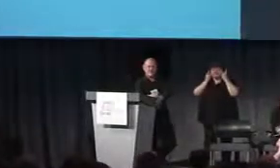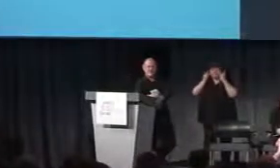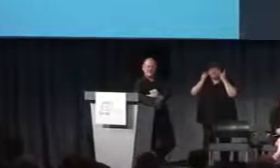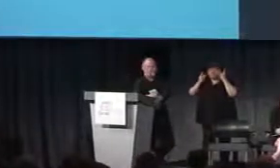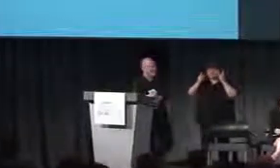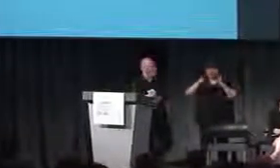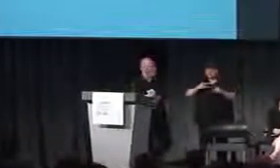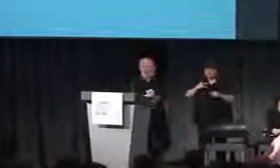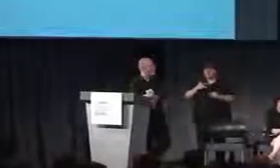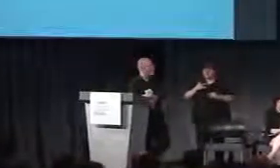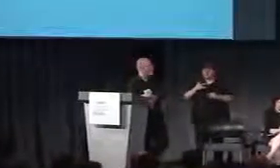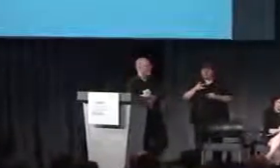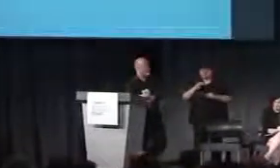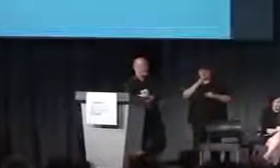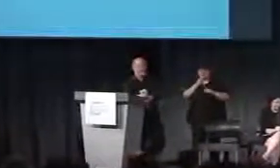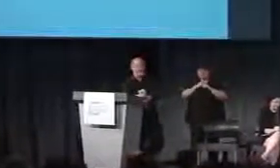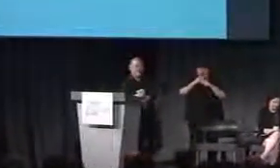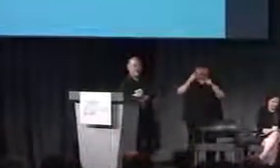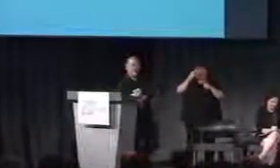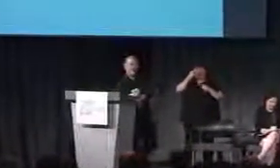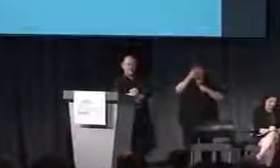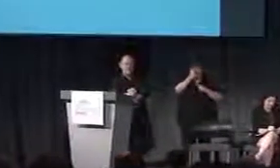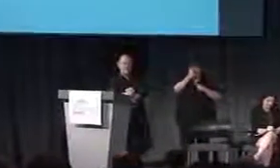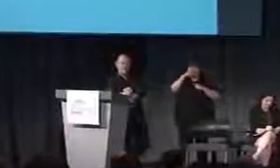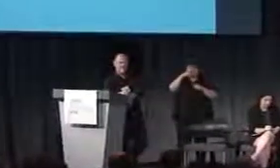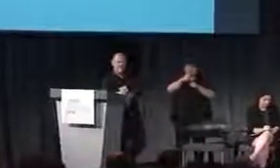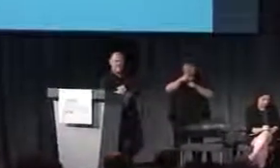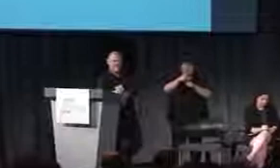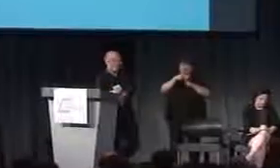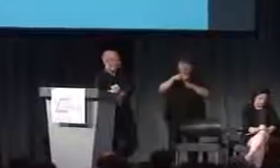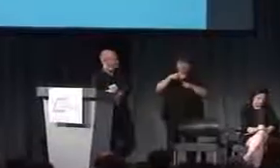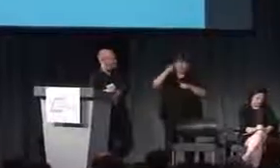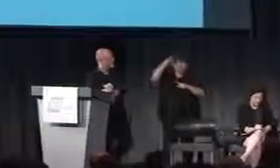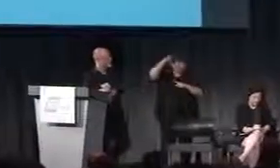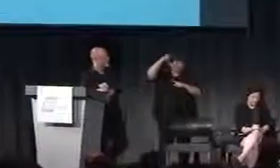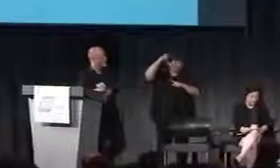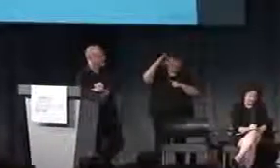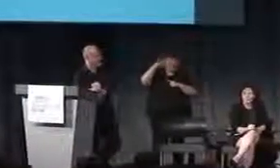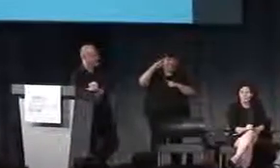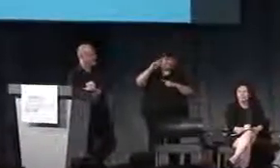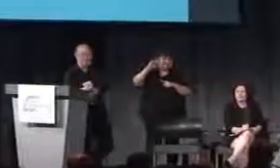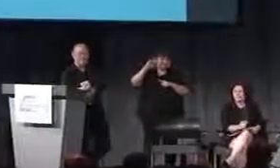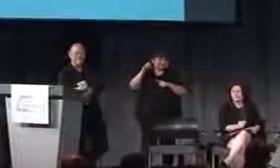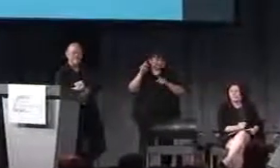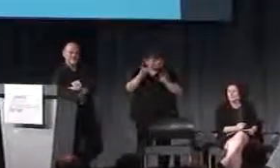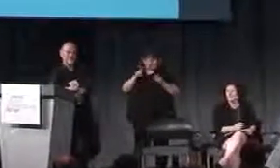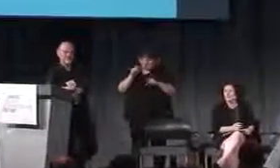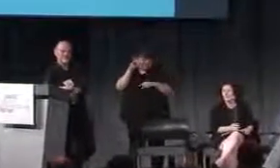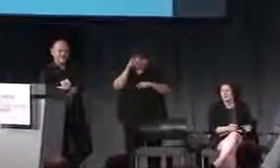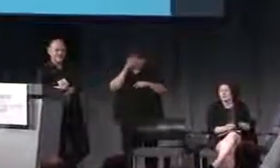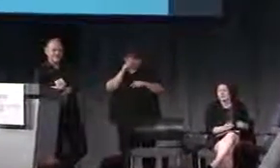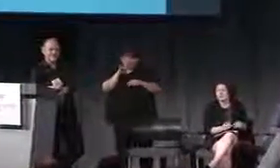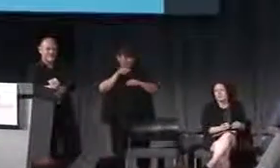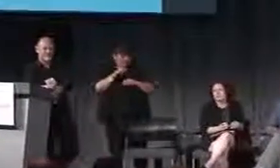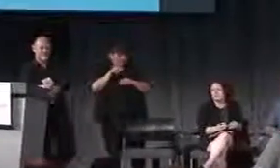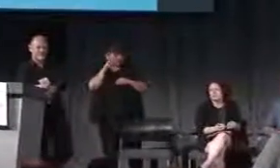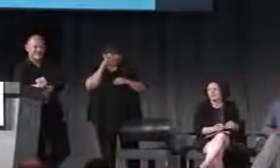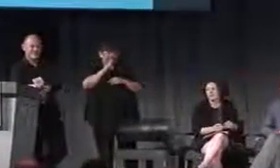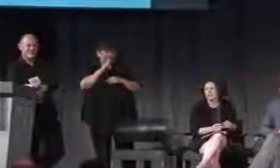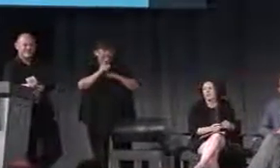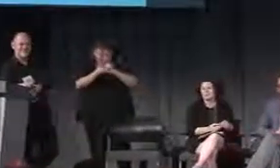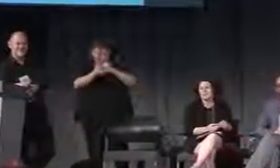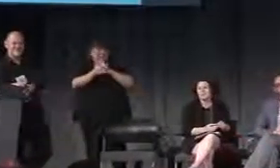sense not coming from the eyes but the cortex. Is it the same thing with hearing, that hearing is merely a technical receptor and